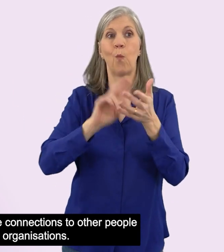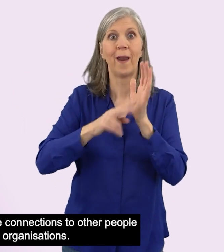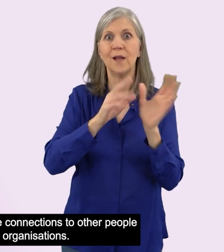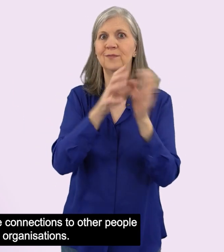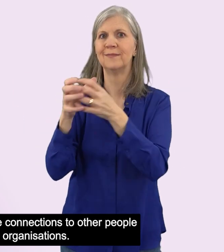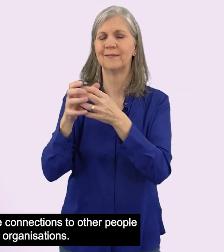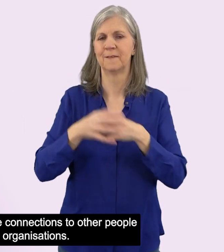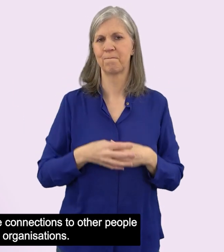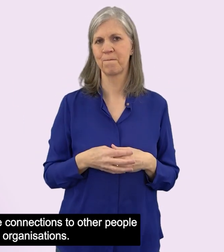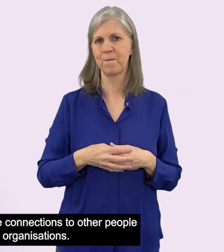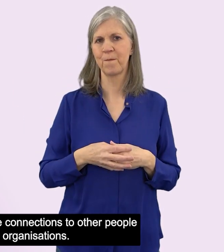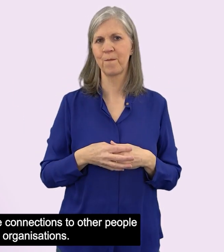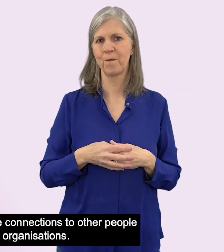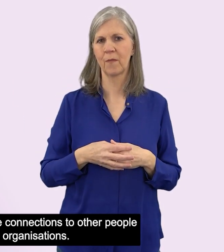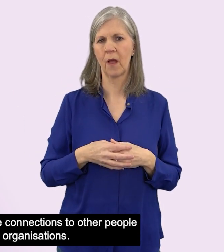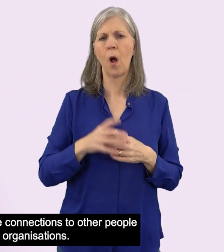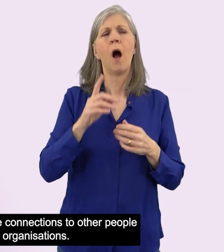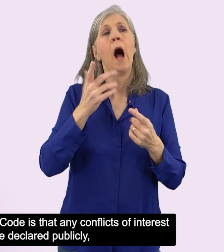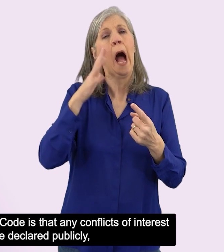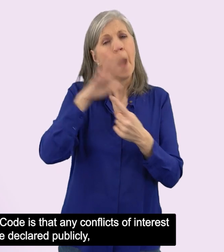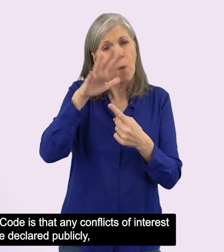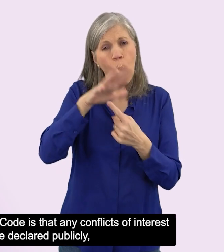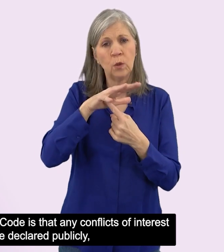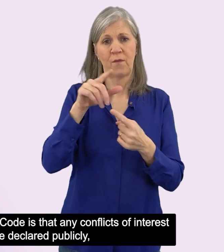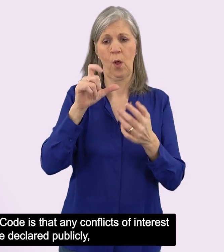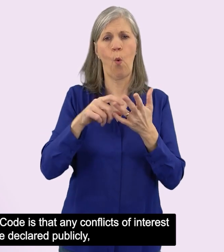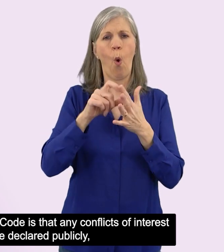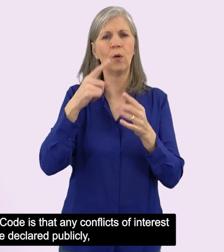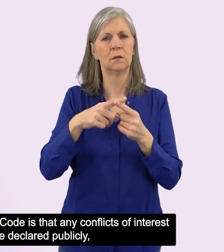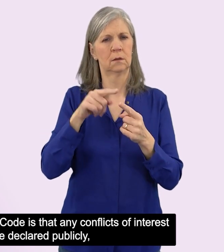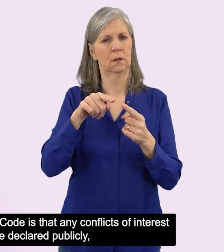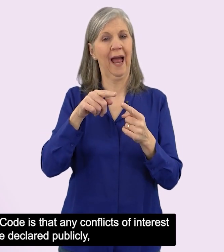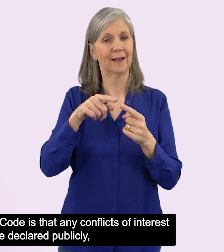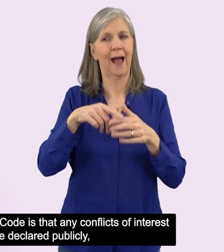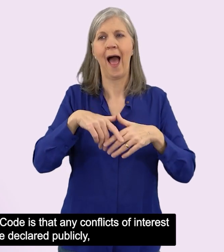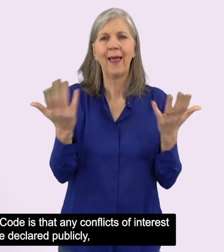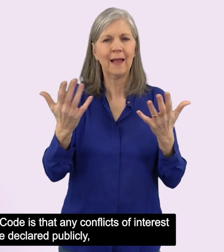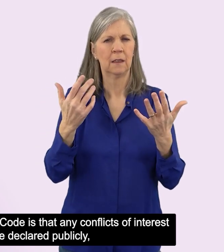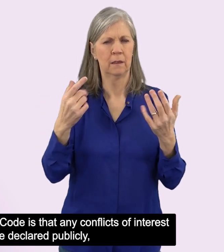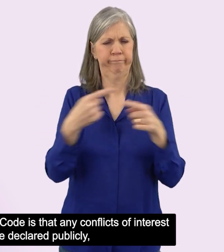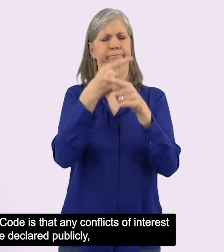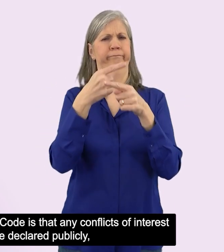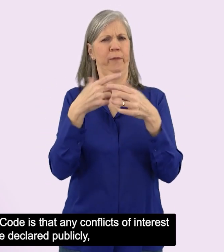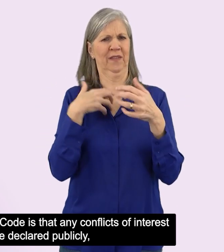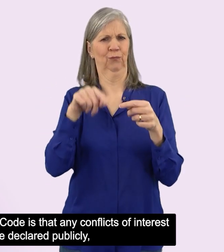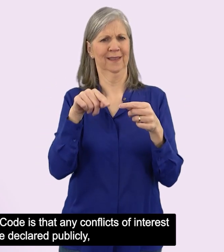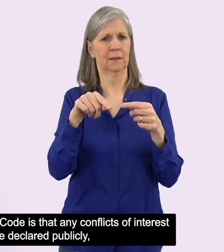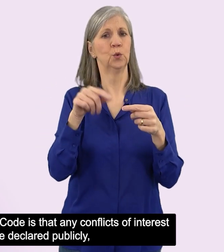They will also have connections to other people and organisations. What is important for the Code is that